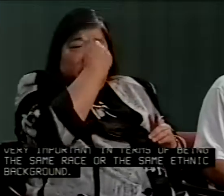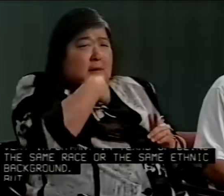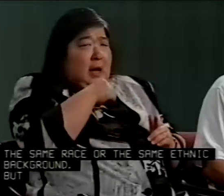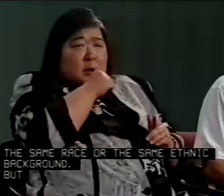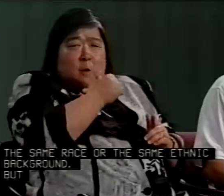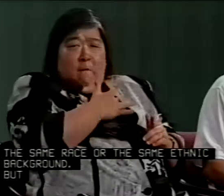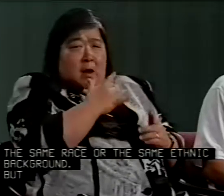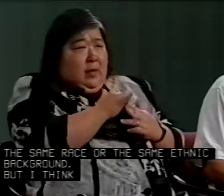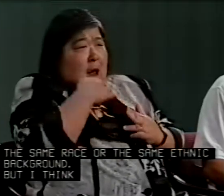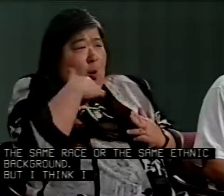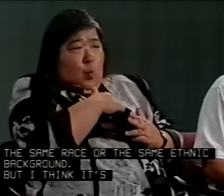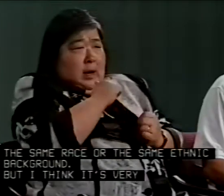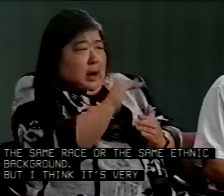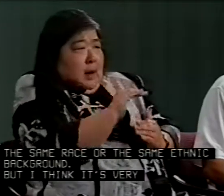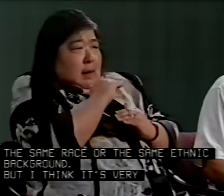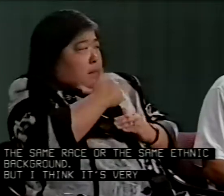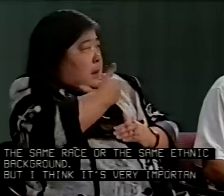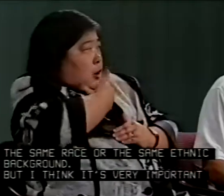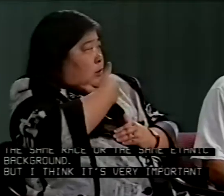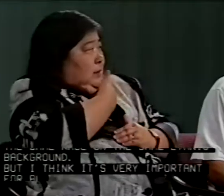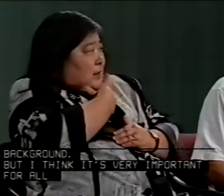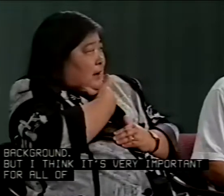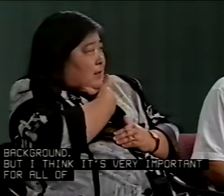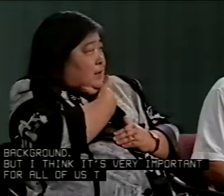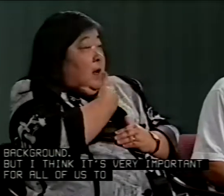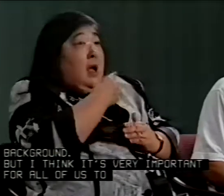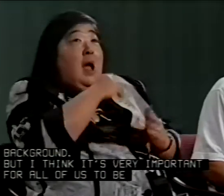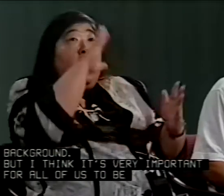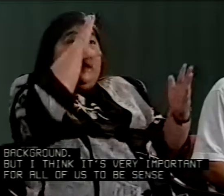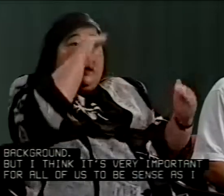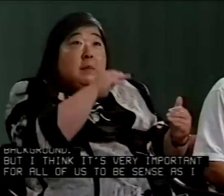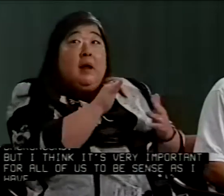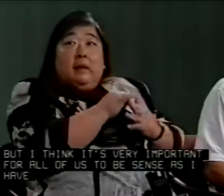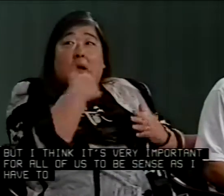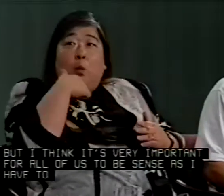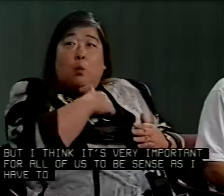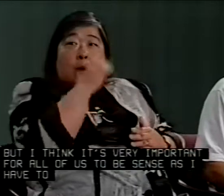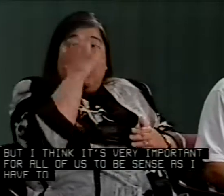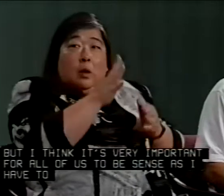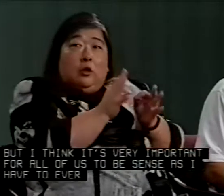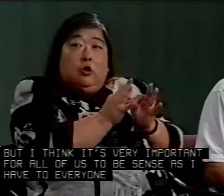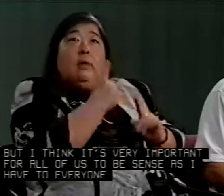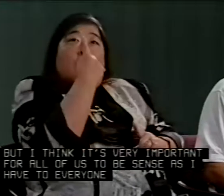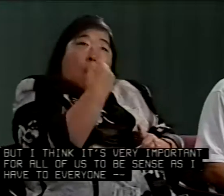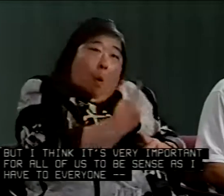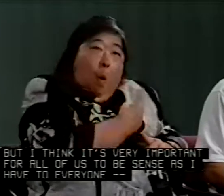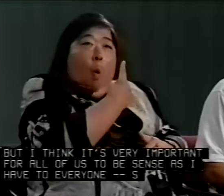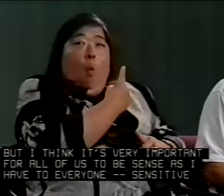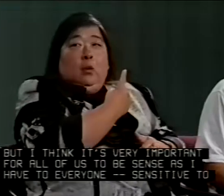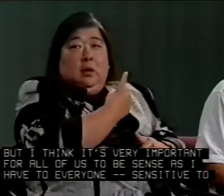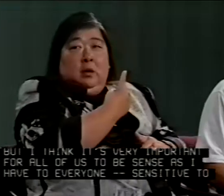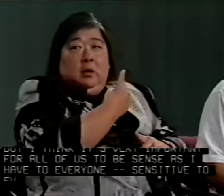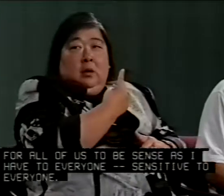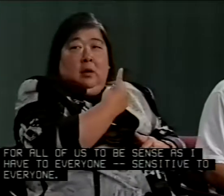be sensitive to everyone. I don't think we should be limiting ourselves, expecting that we're going to interpret